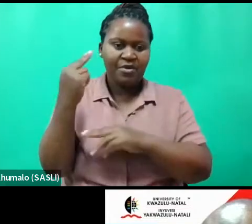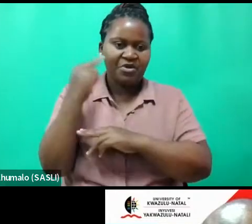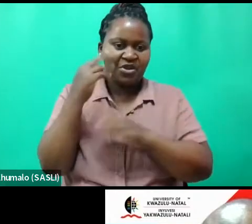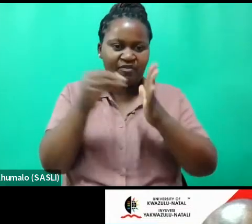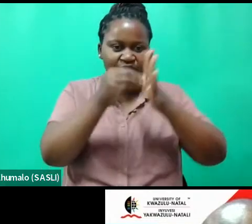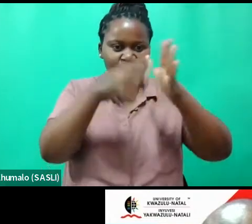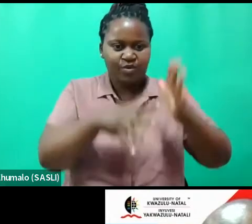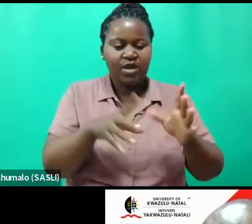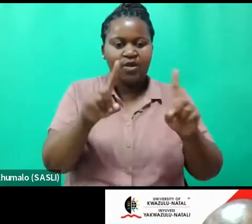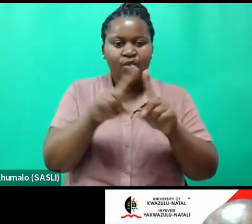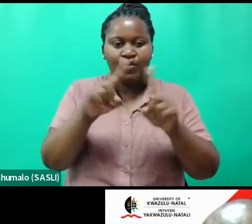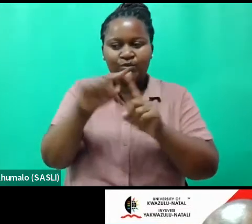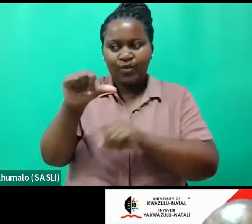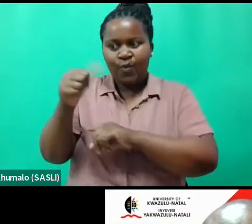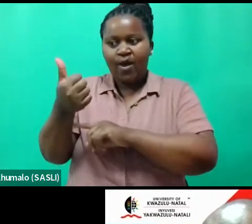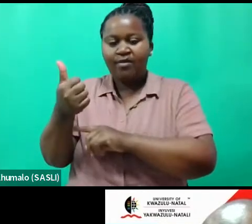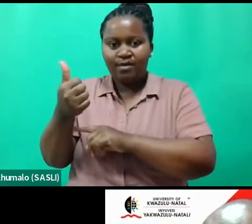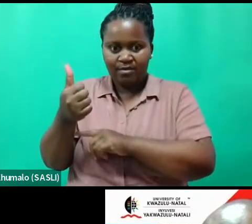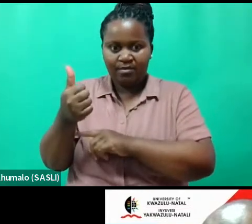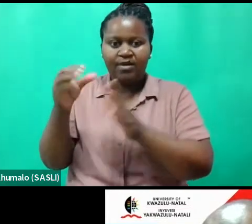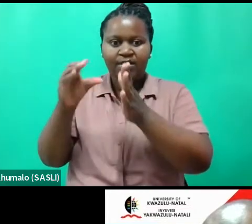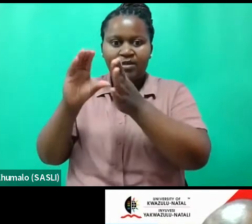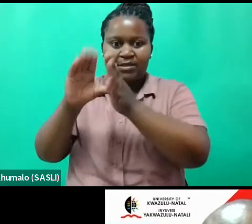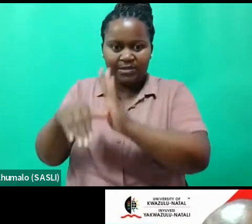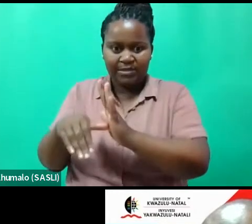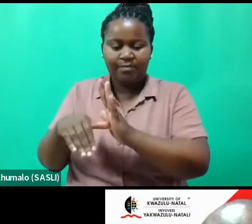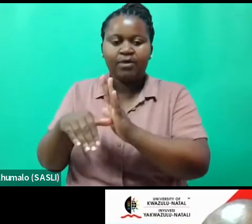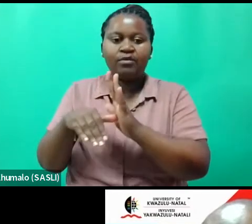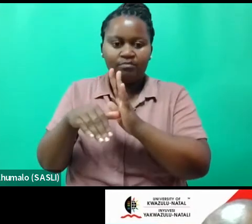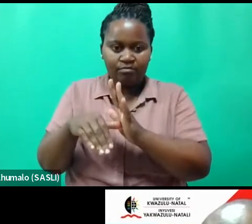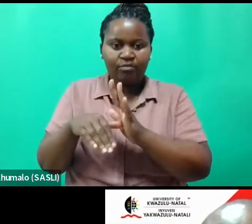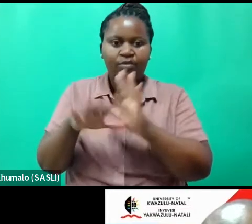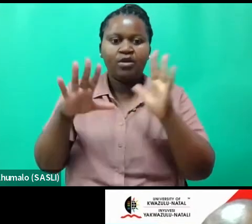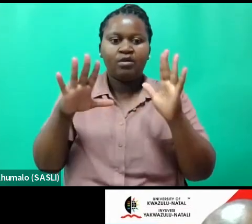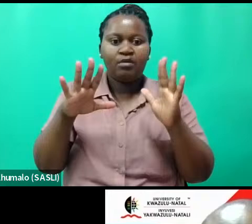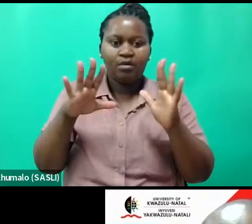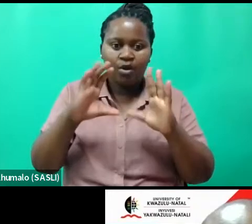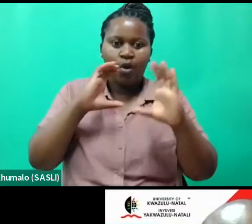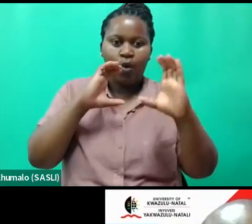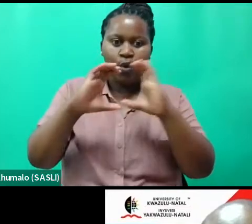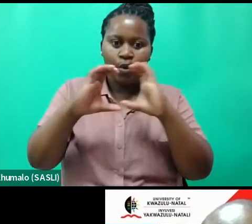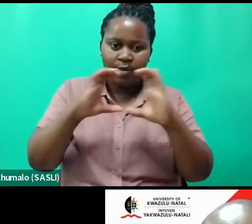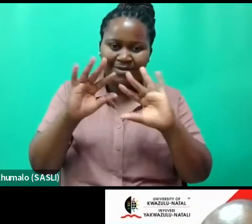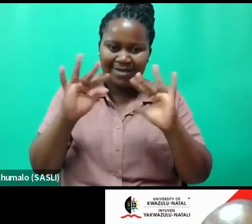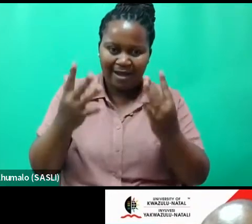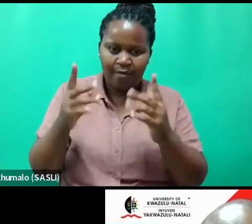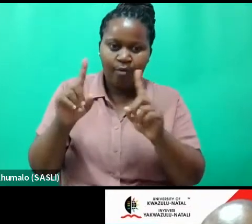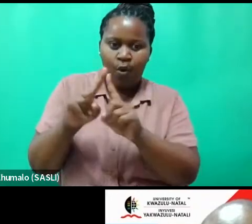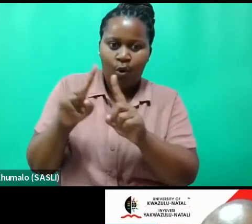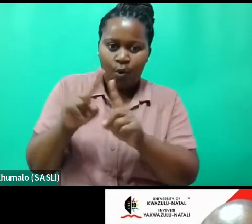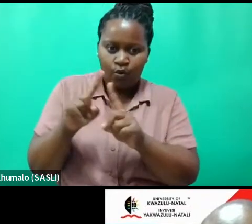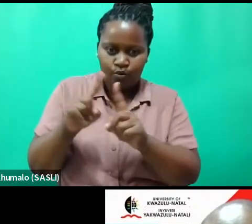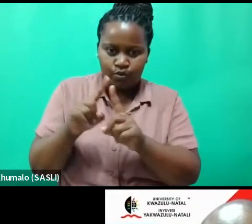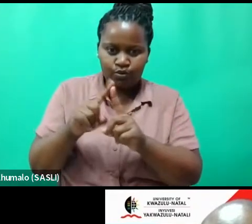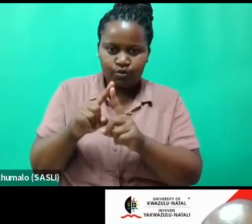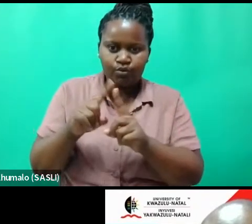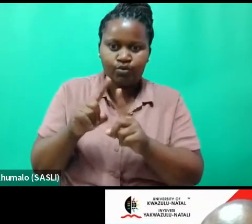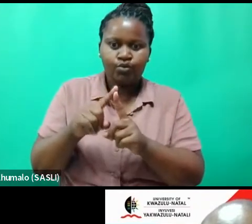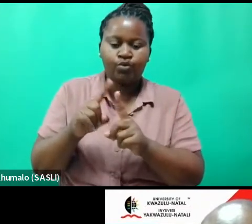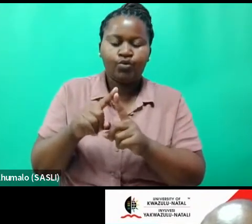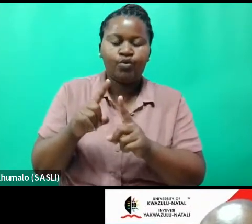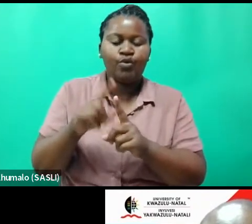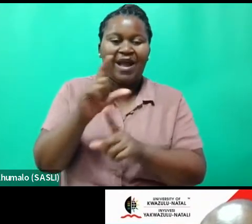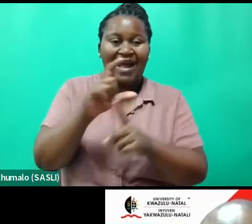with disabilities, how to approach them, their culture, as well as helping them to cope with the challenges that